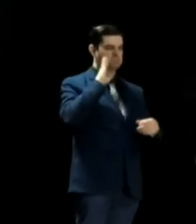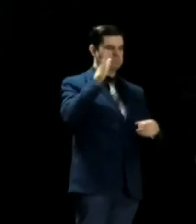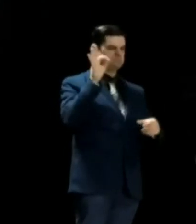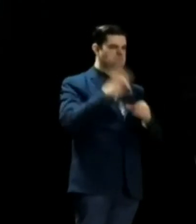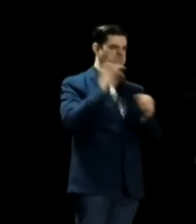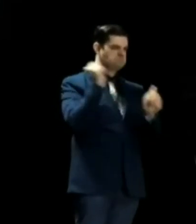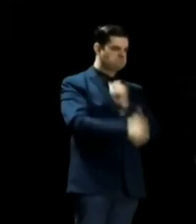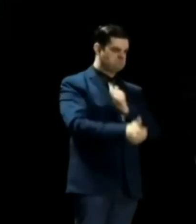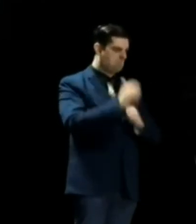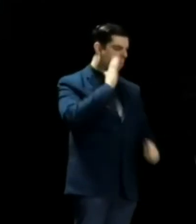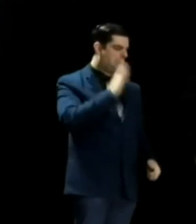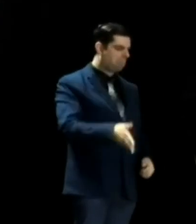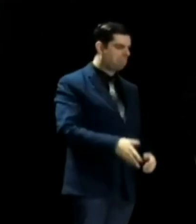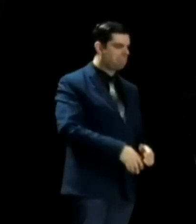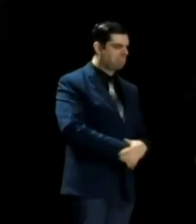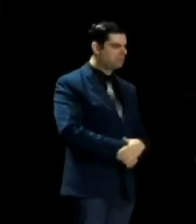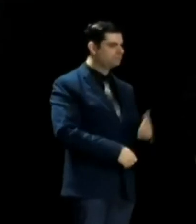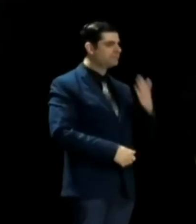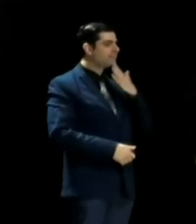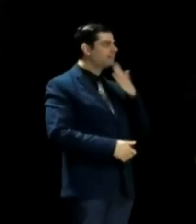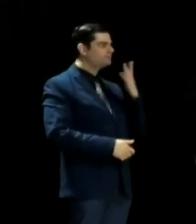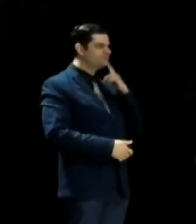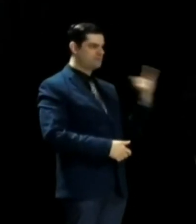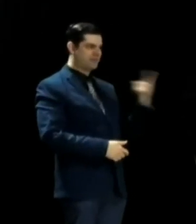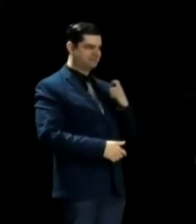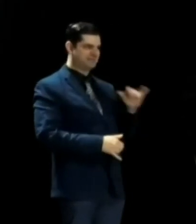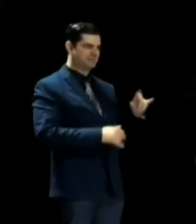Thanks for asking that question. I enjoyed that.